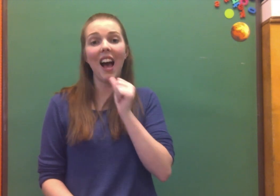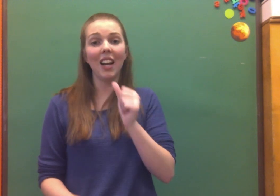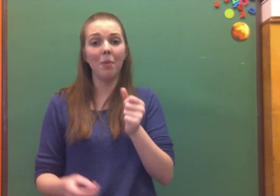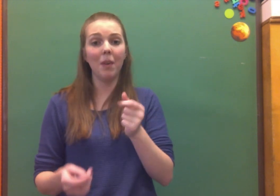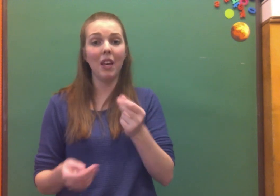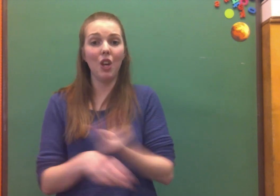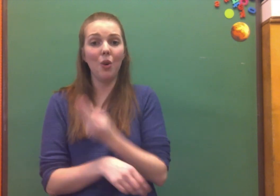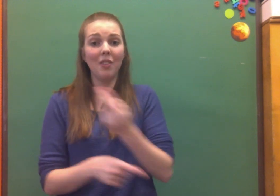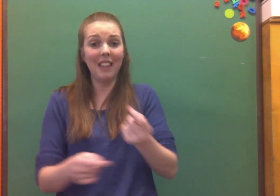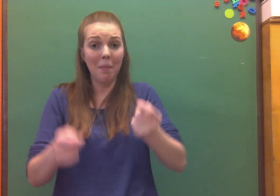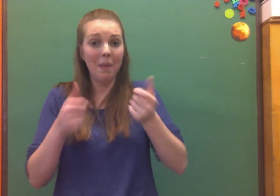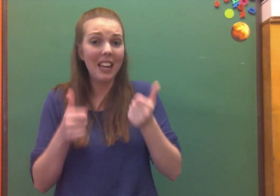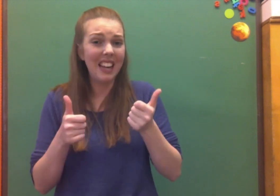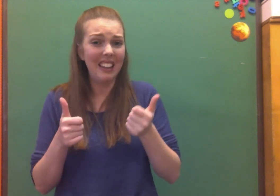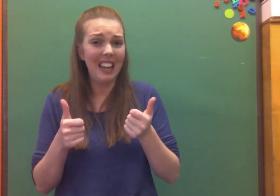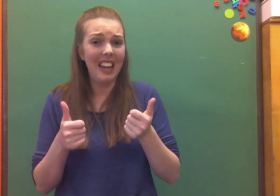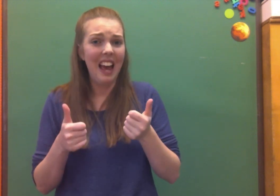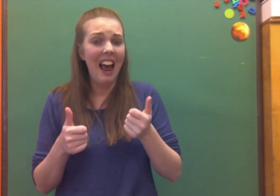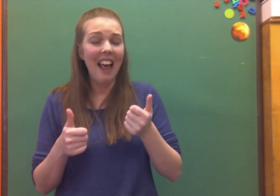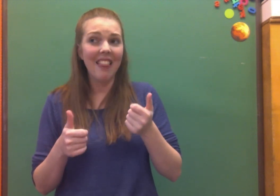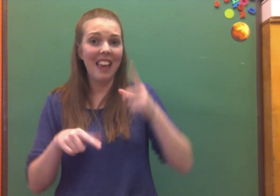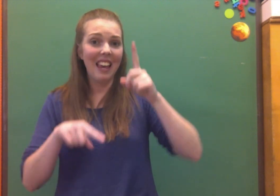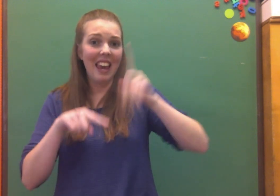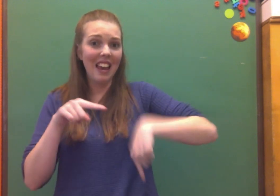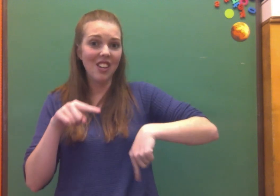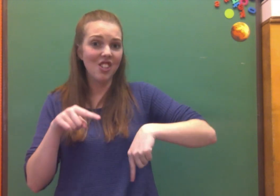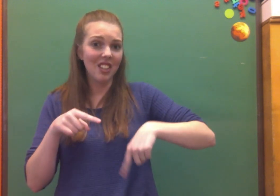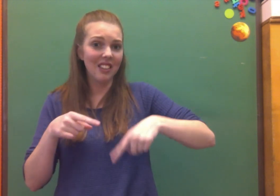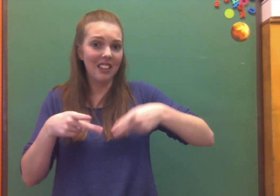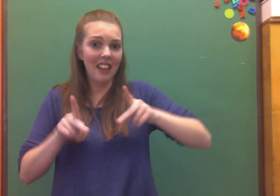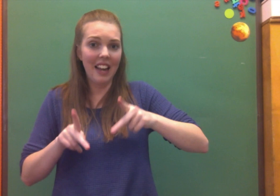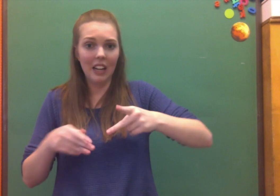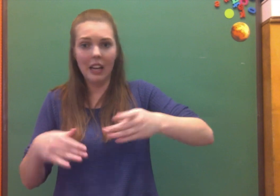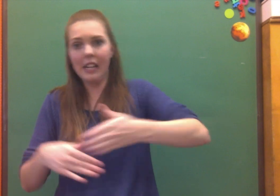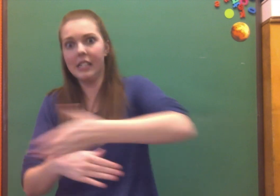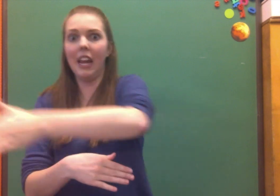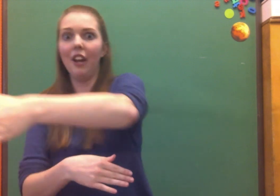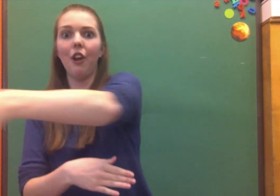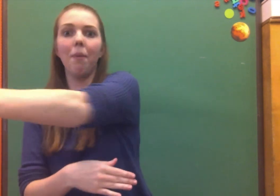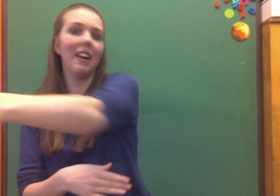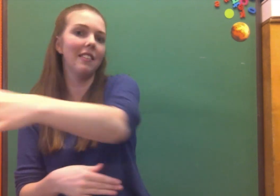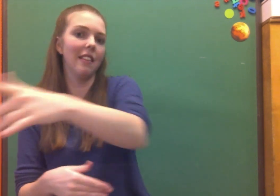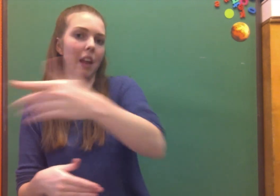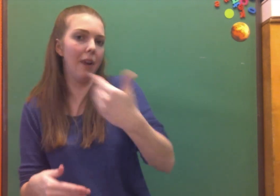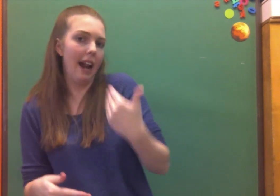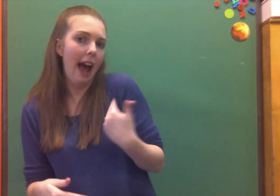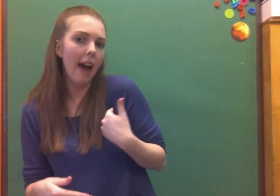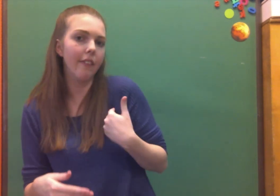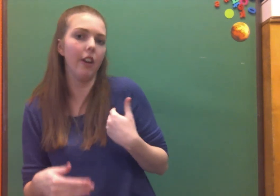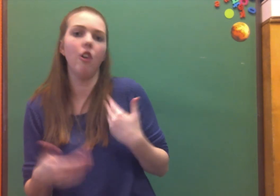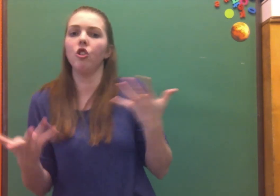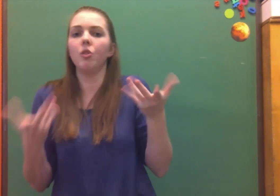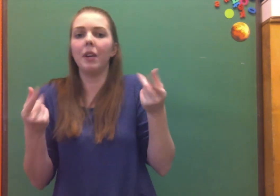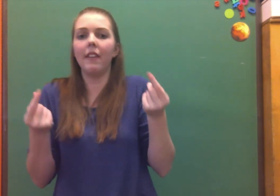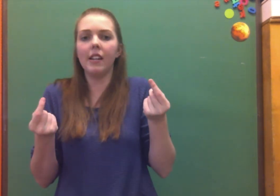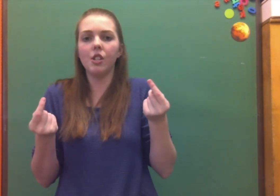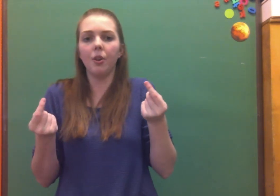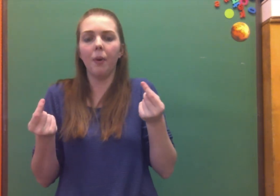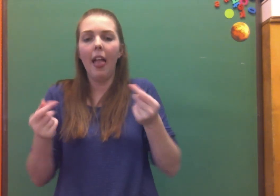going to be used immediately, they can't just let it continue because then they wouldn't have it. So what did they do?